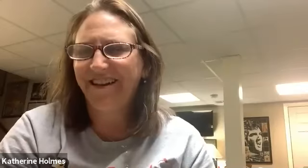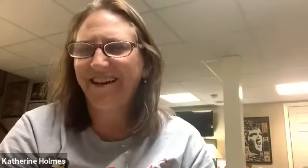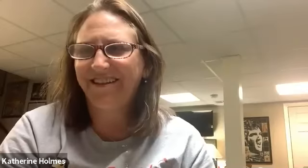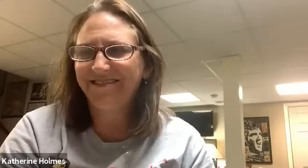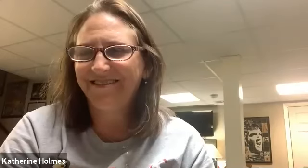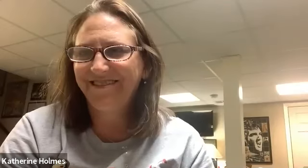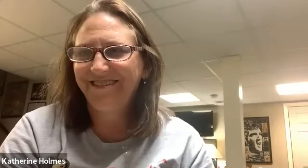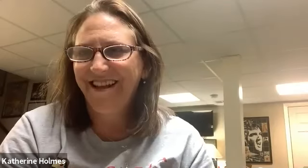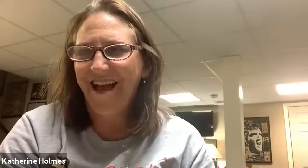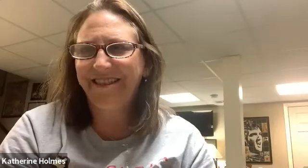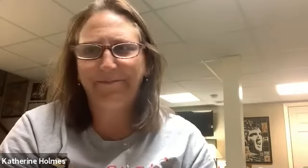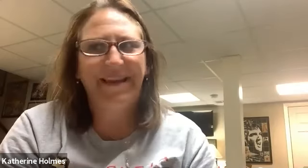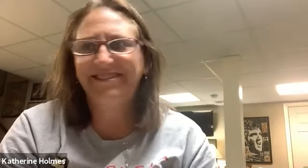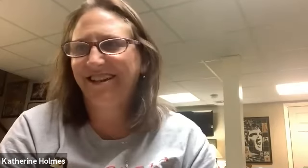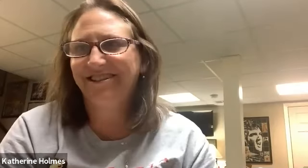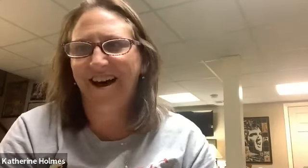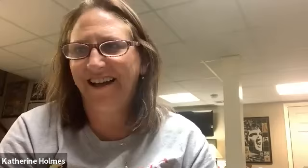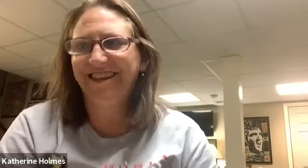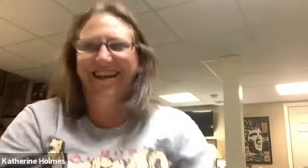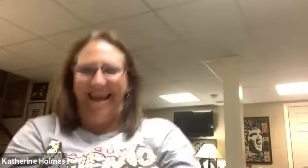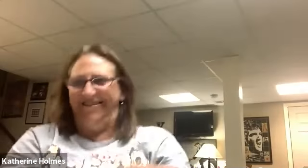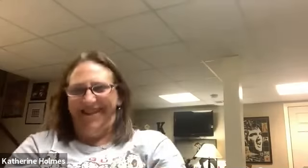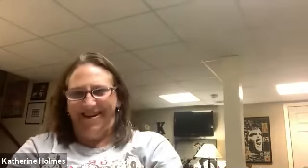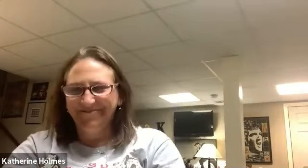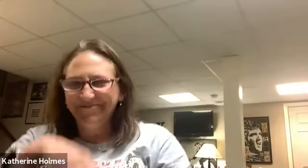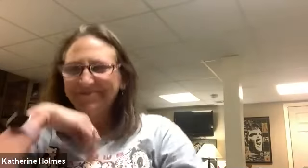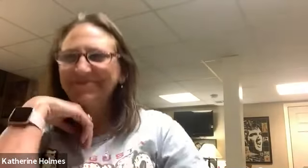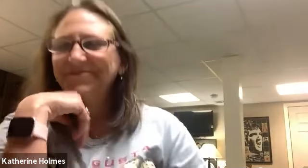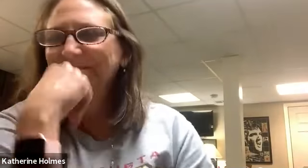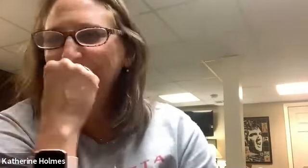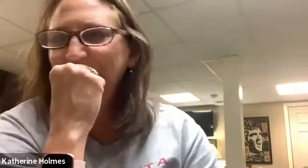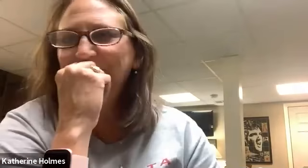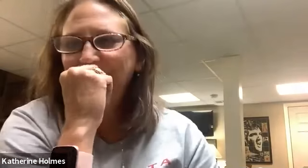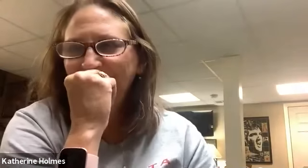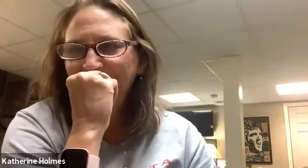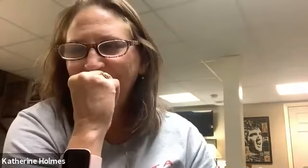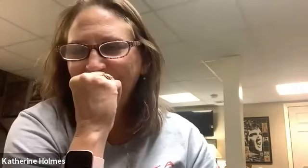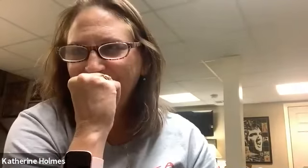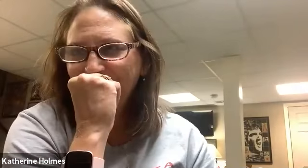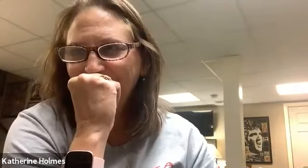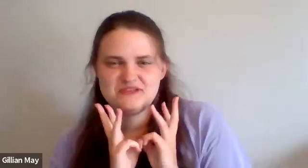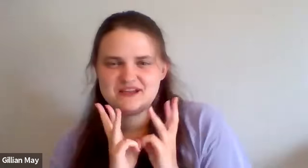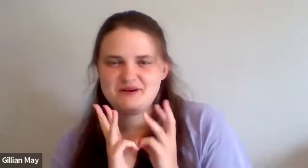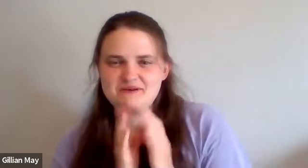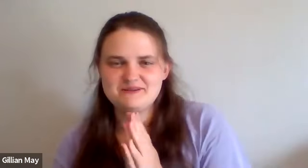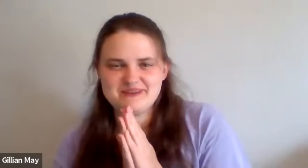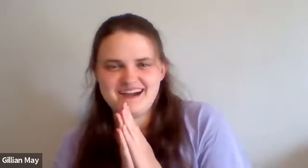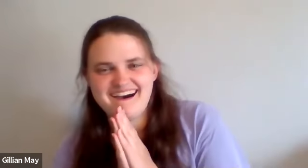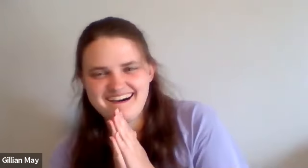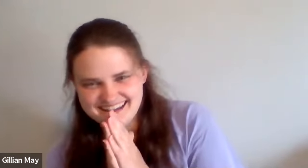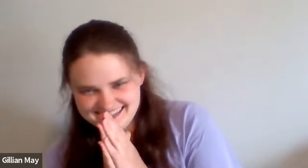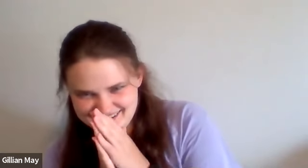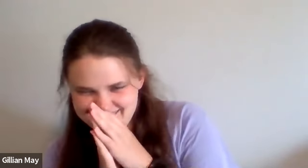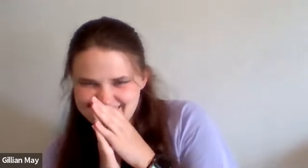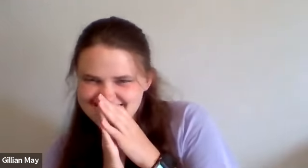yeah. I think pizza's hot. I don't know. Oh no, think about what could be hot. Oh no, this Is